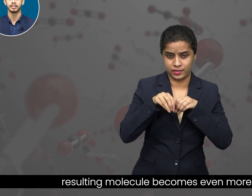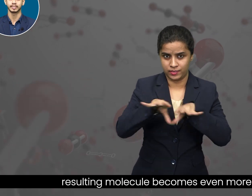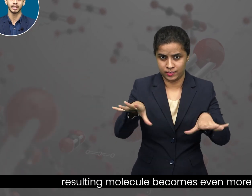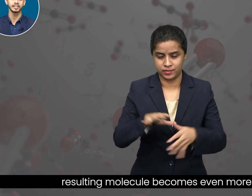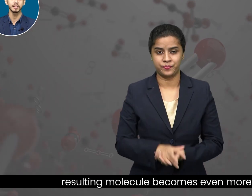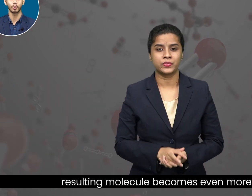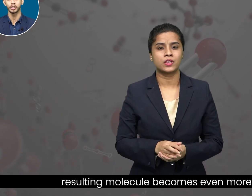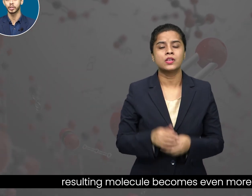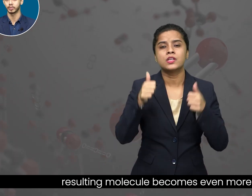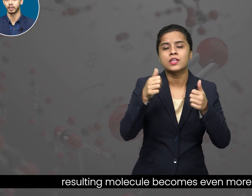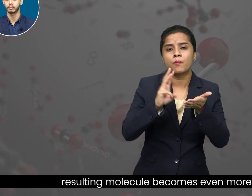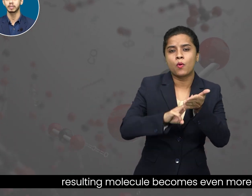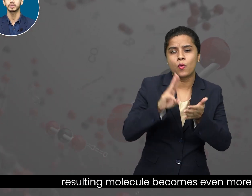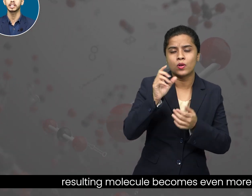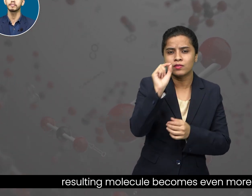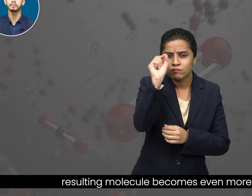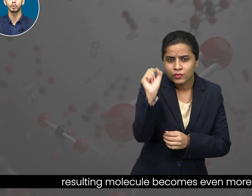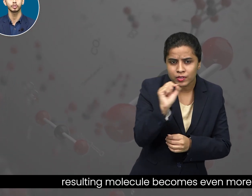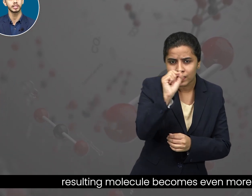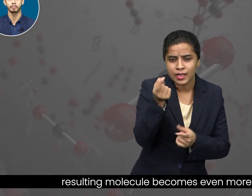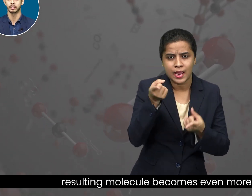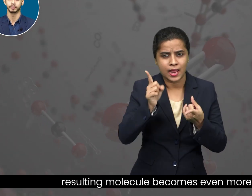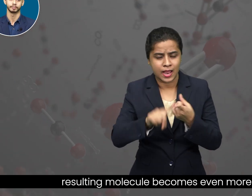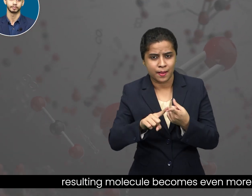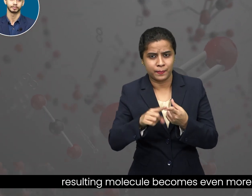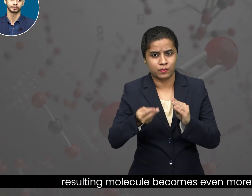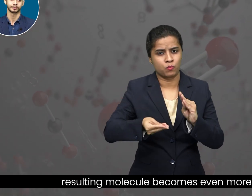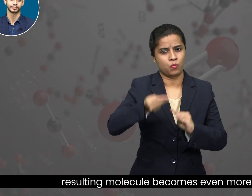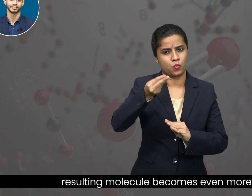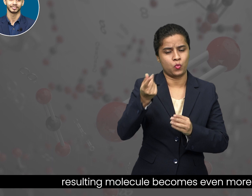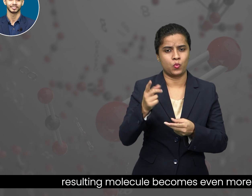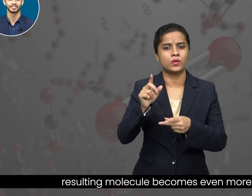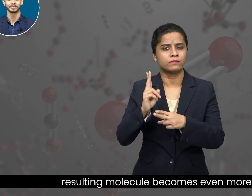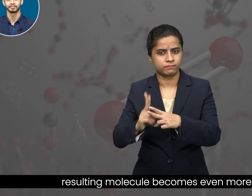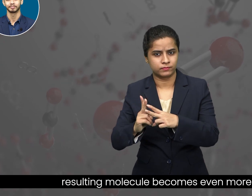the resulting molecule becomes even more stable.